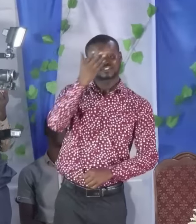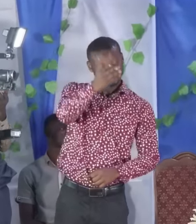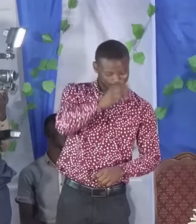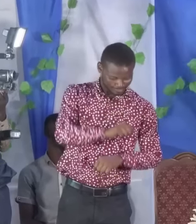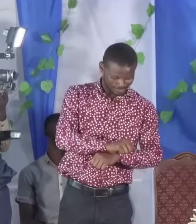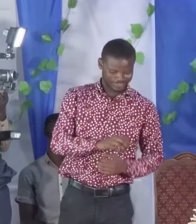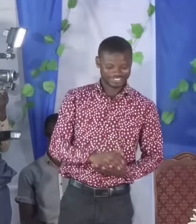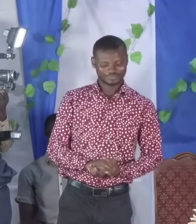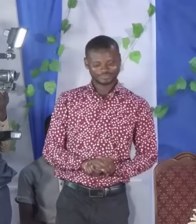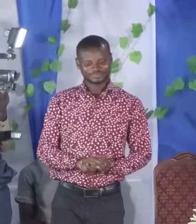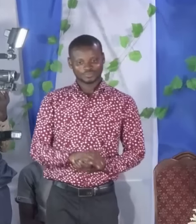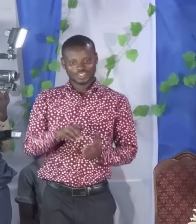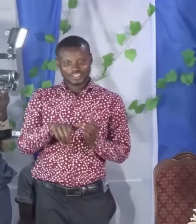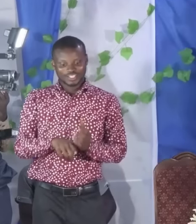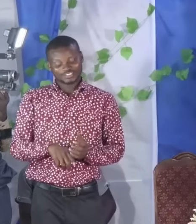mo.